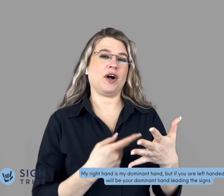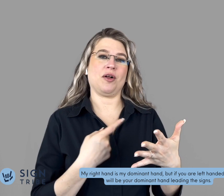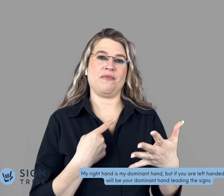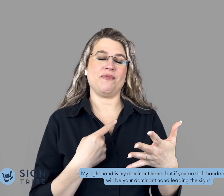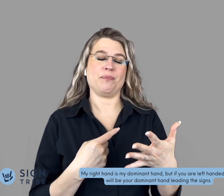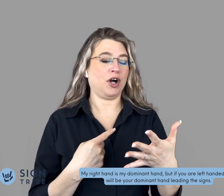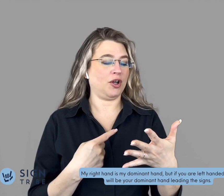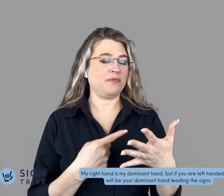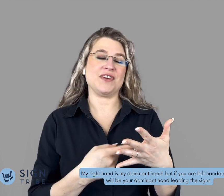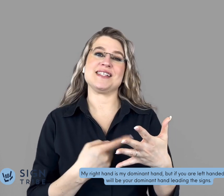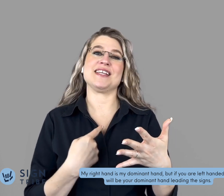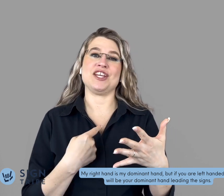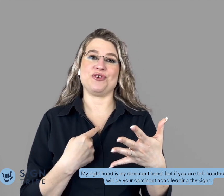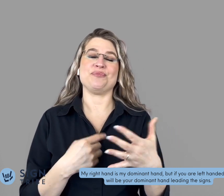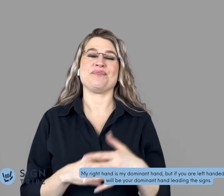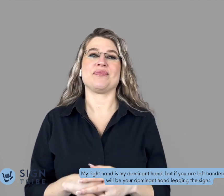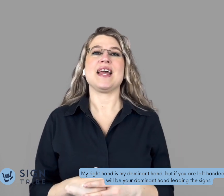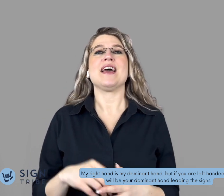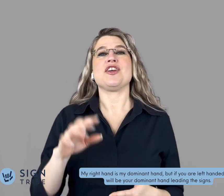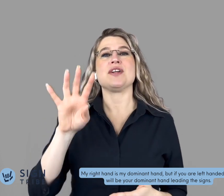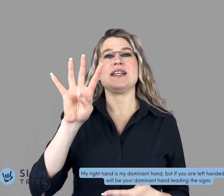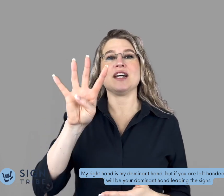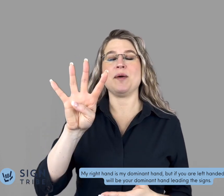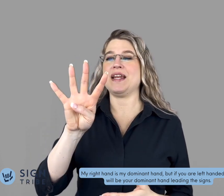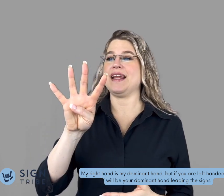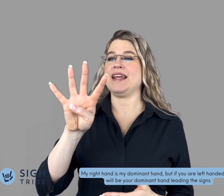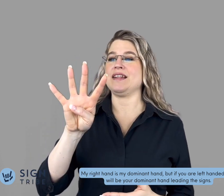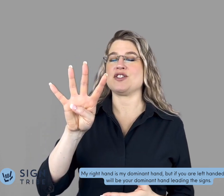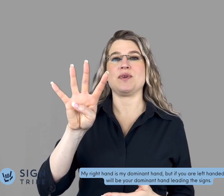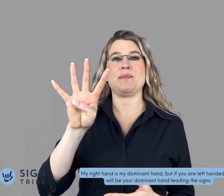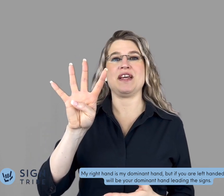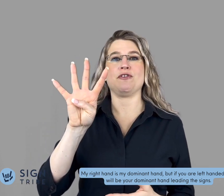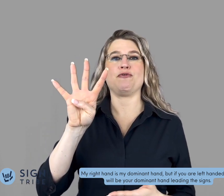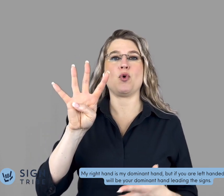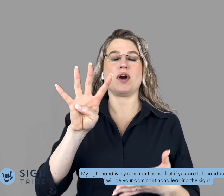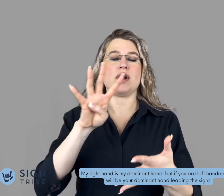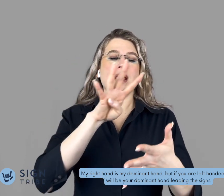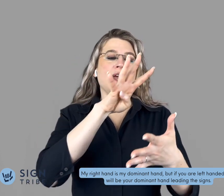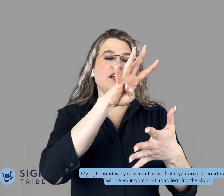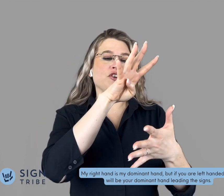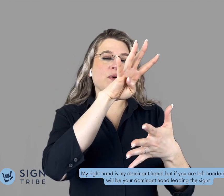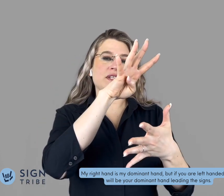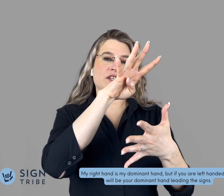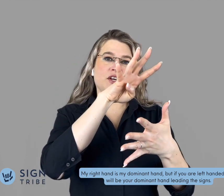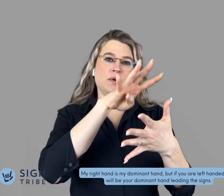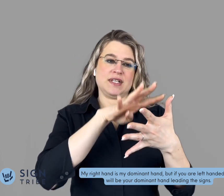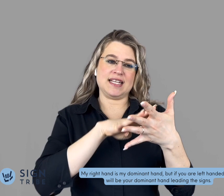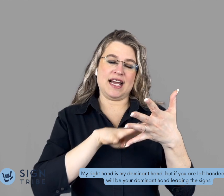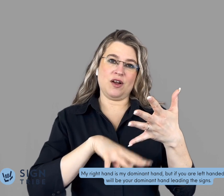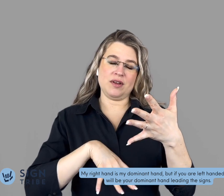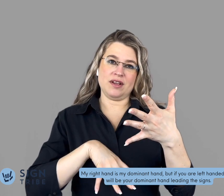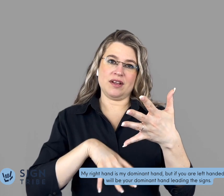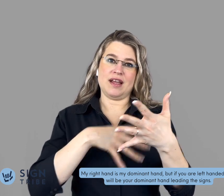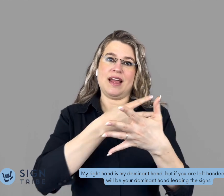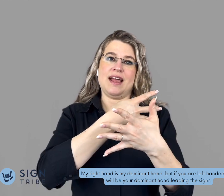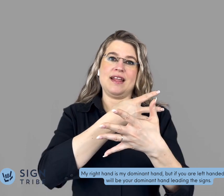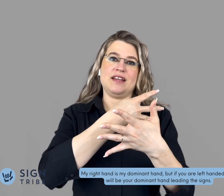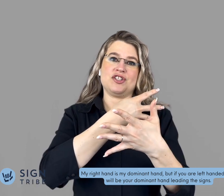palm facing you. Your dominant hand is going to be in a 4, and you're going to go down and then turn